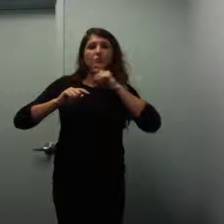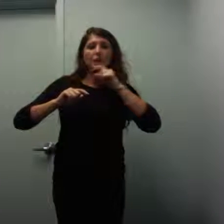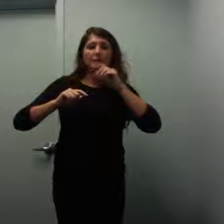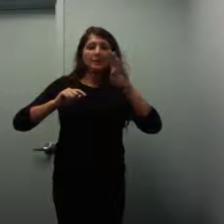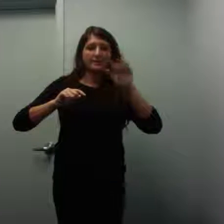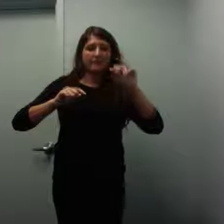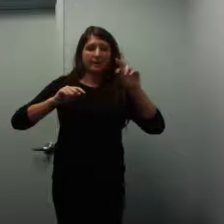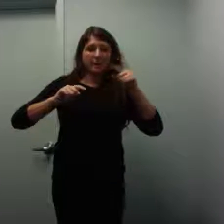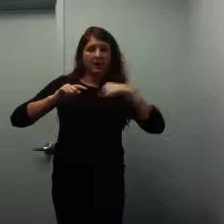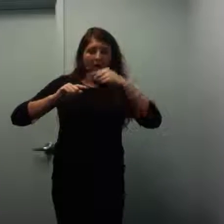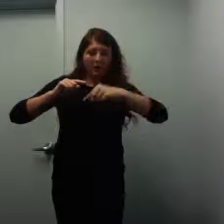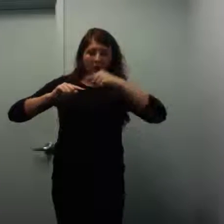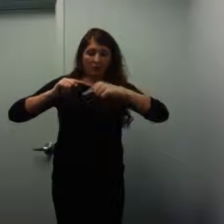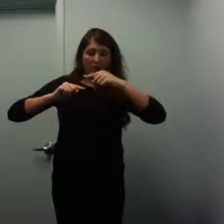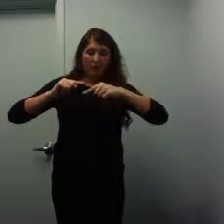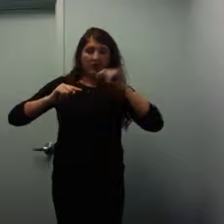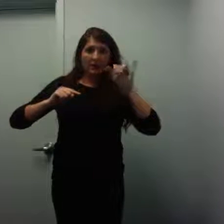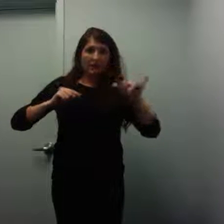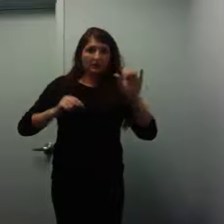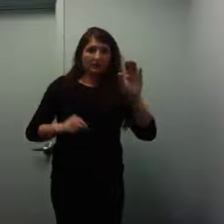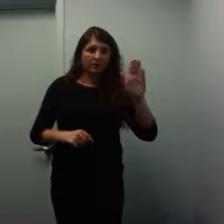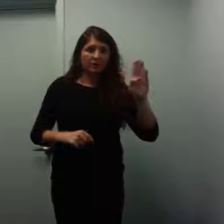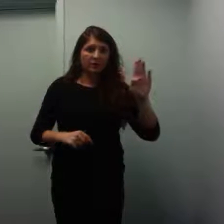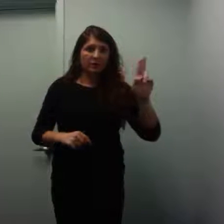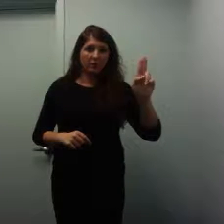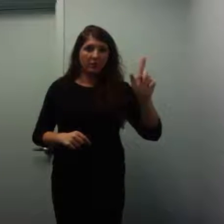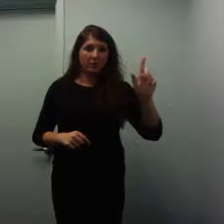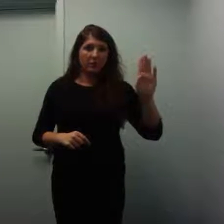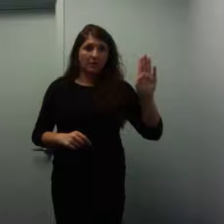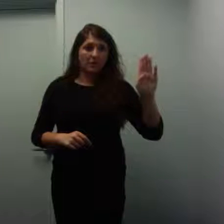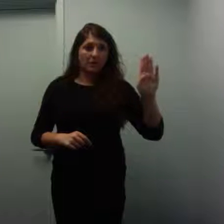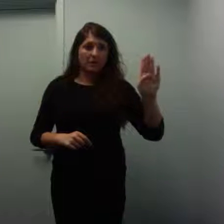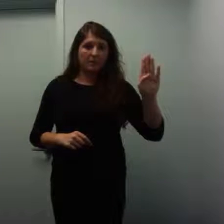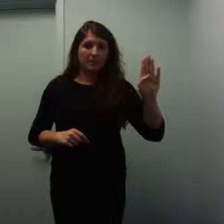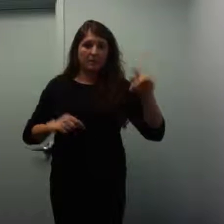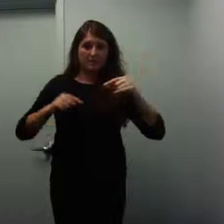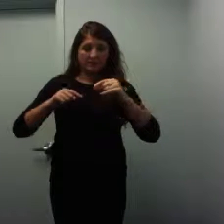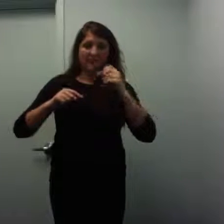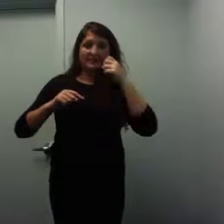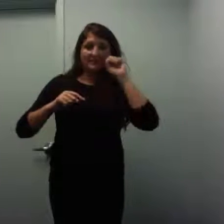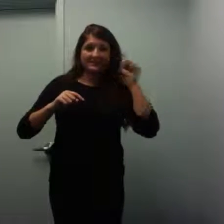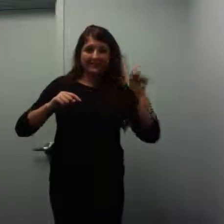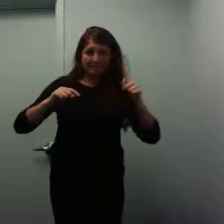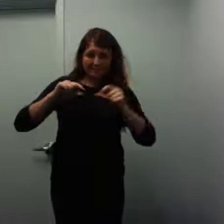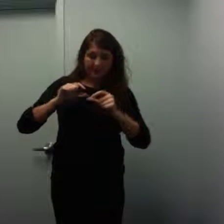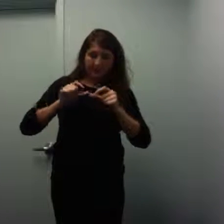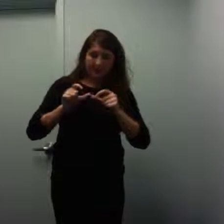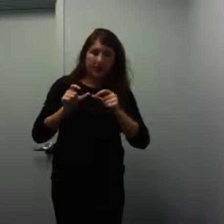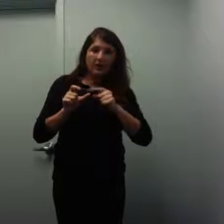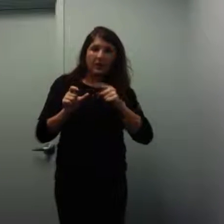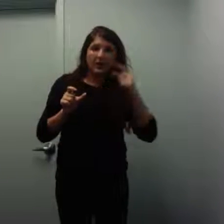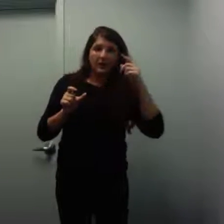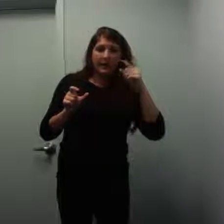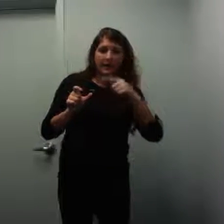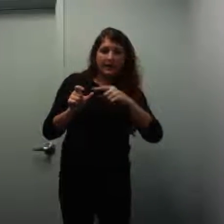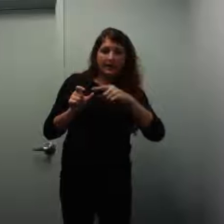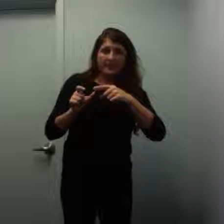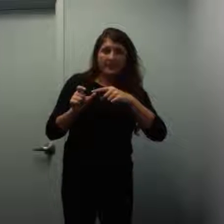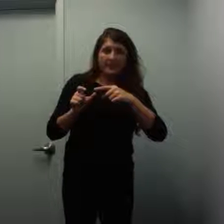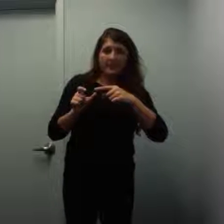These are called the bulbs of the thermometer, the silver parts down here on the bottom. What they do to measure relative humidity is they